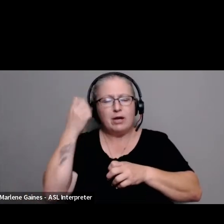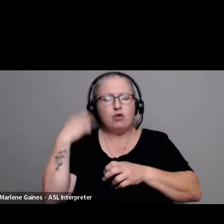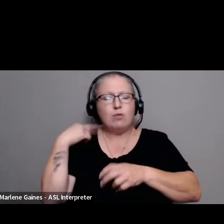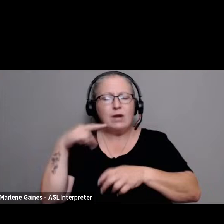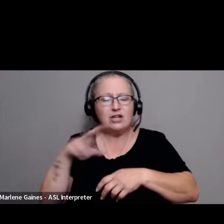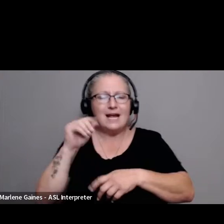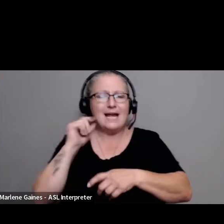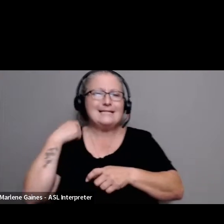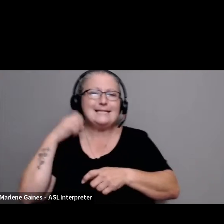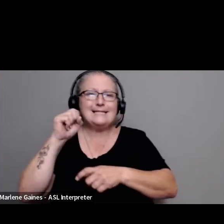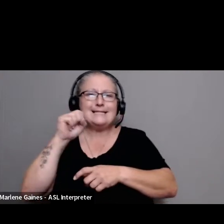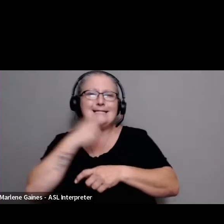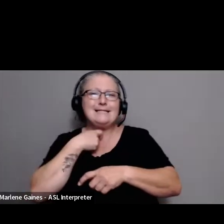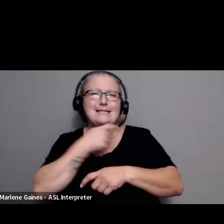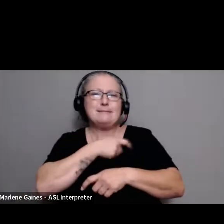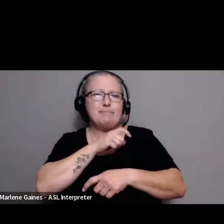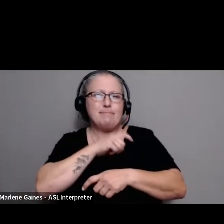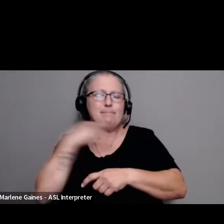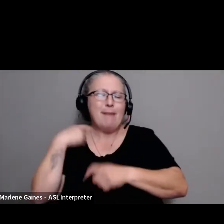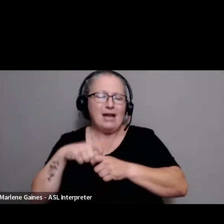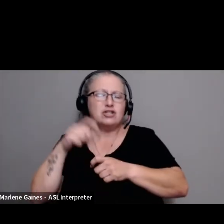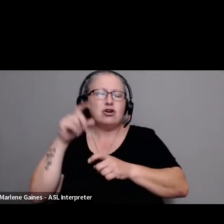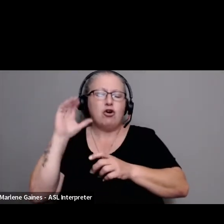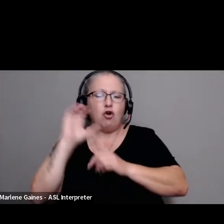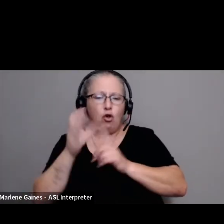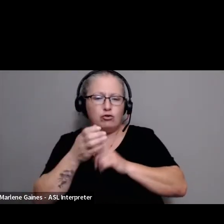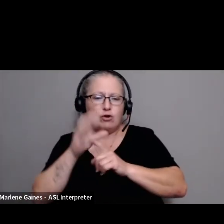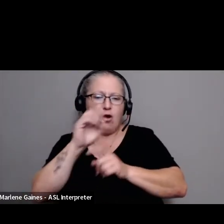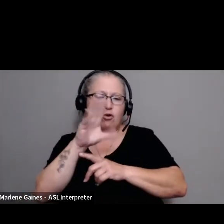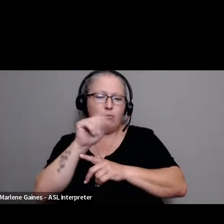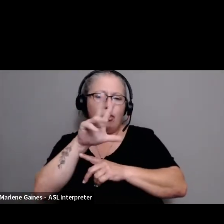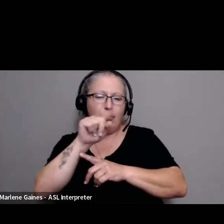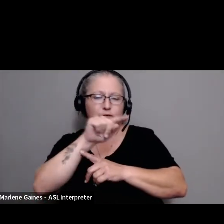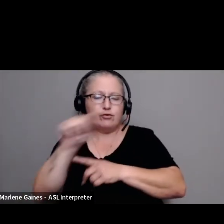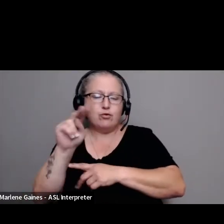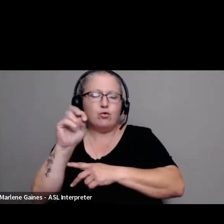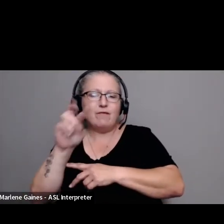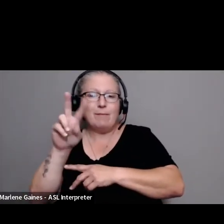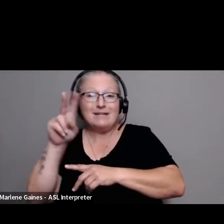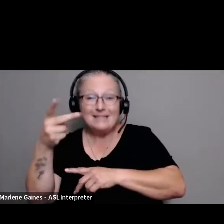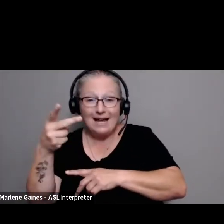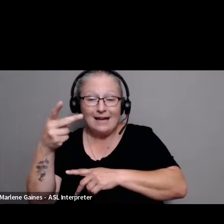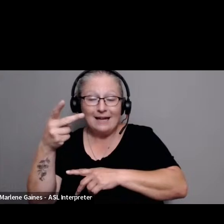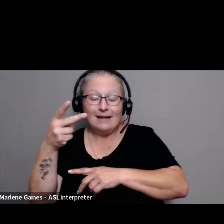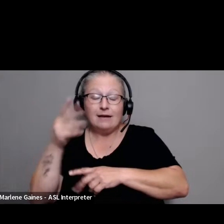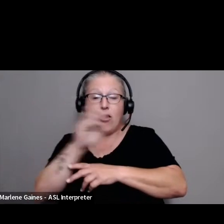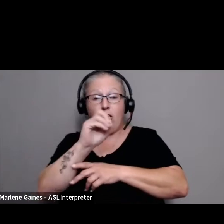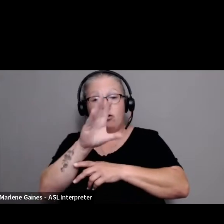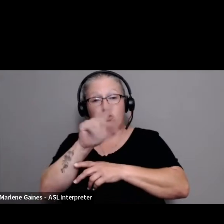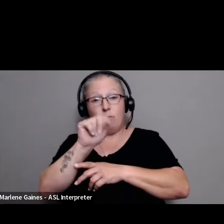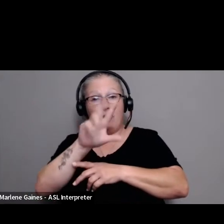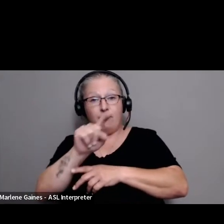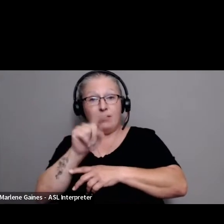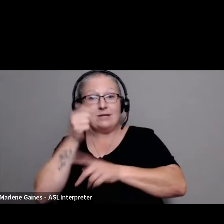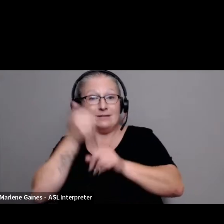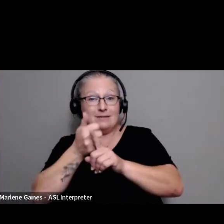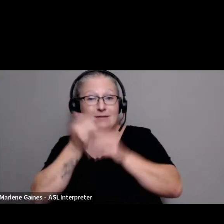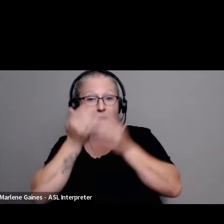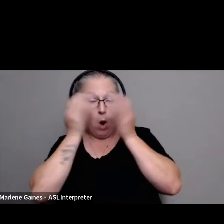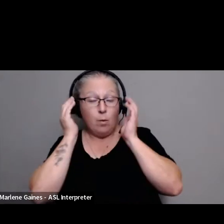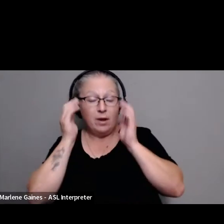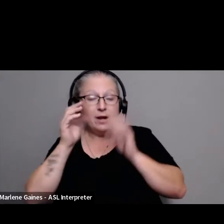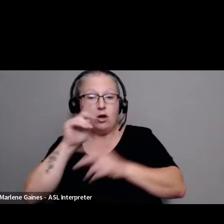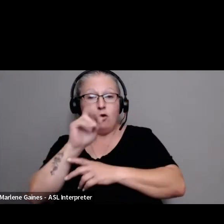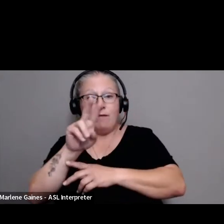culture. The holiday is celebrated each year from October 31st to November 2nd, and while October 31st is Halloween,